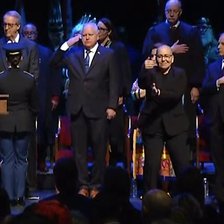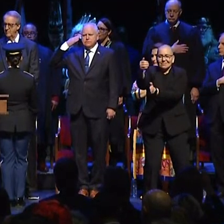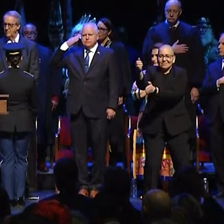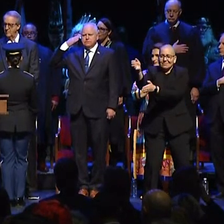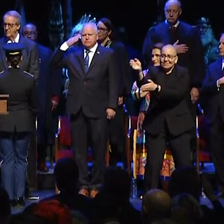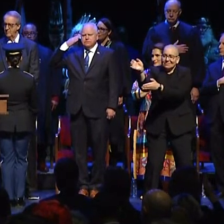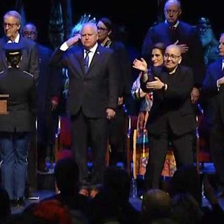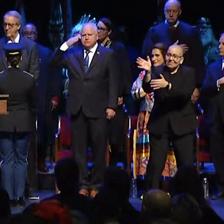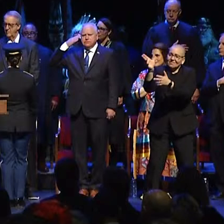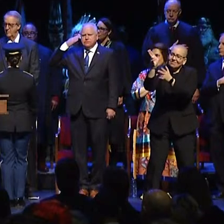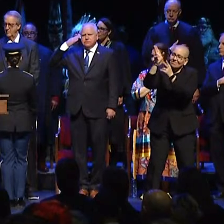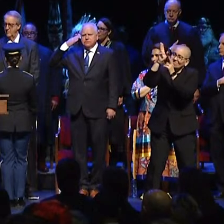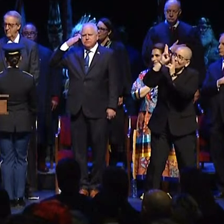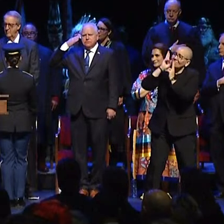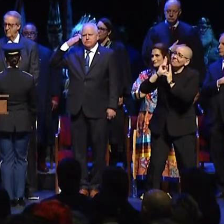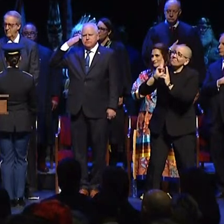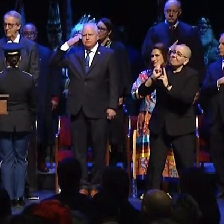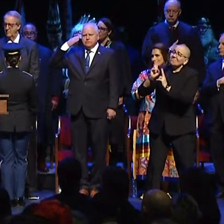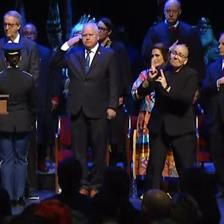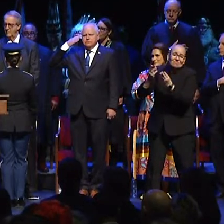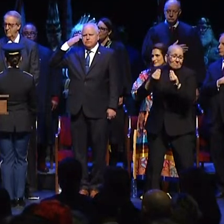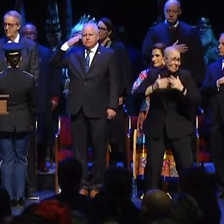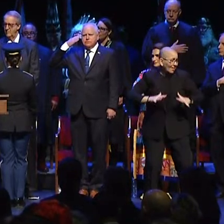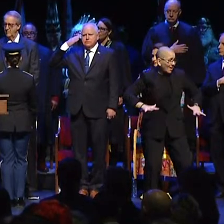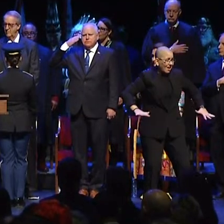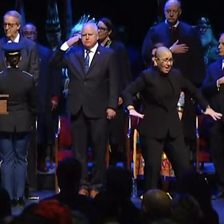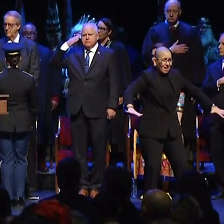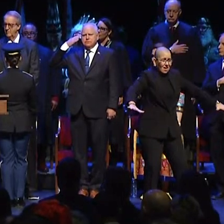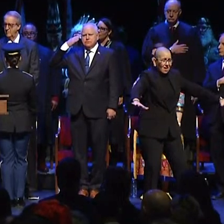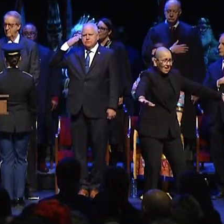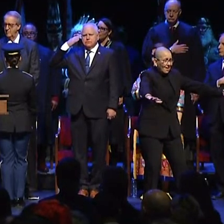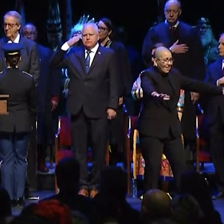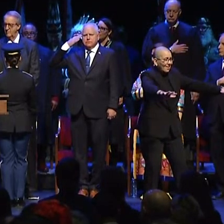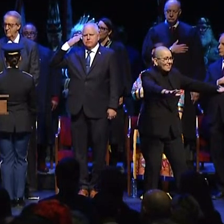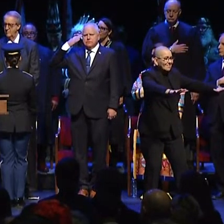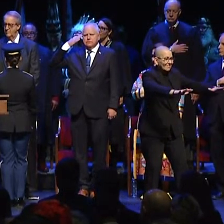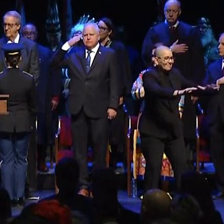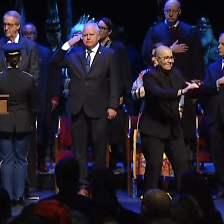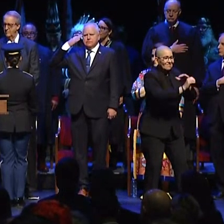O'er the land of the free